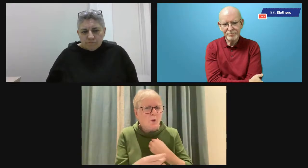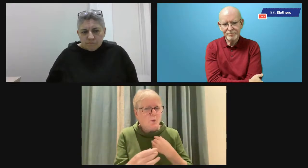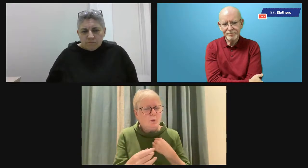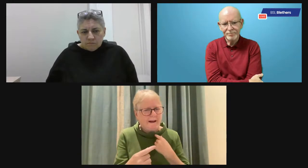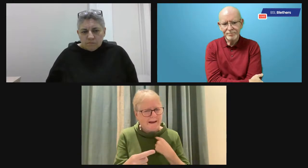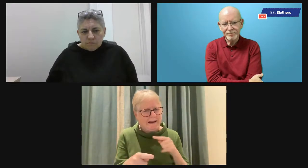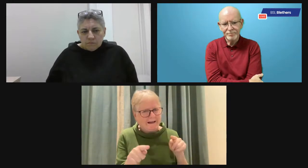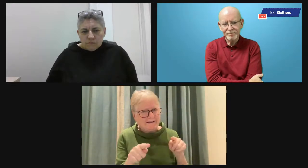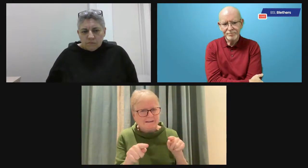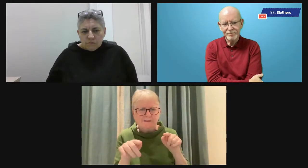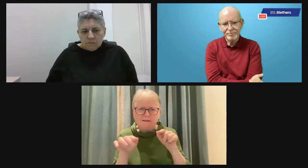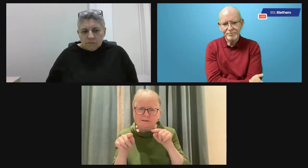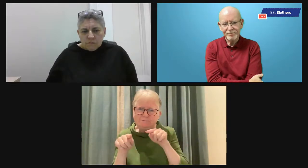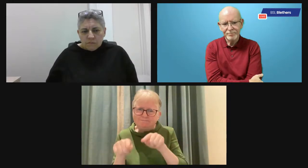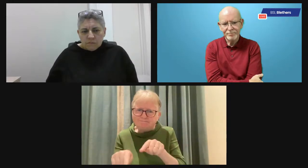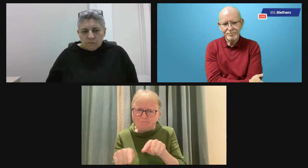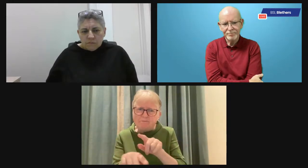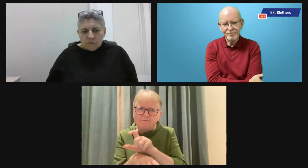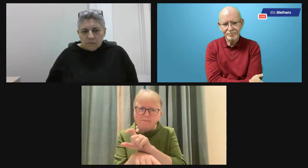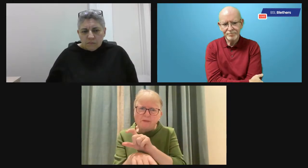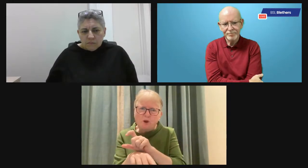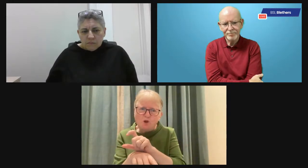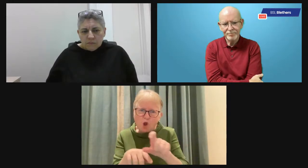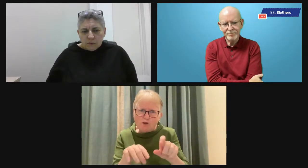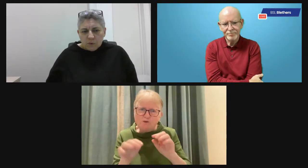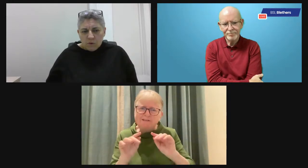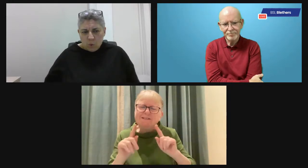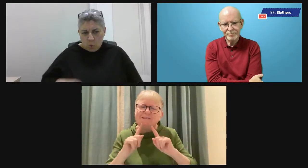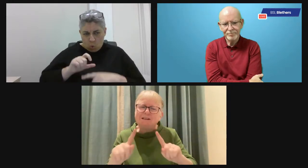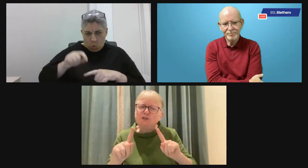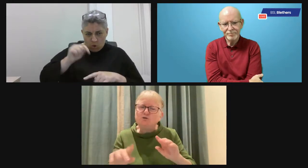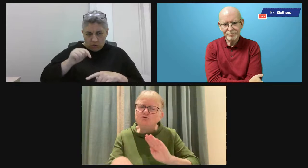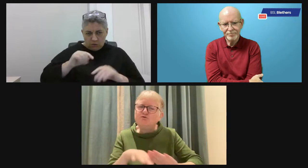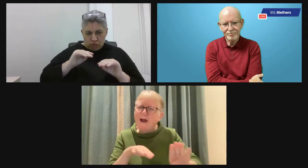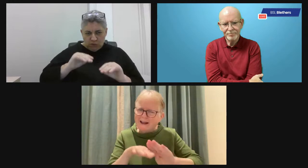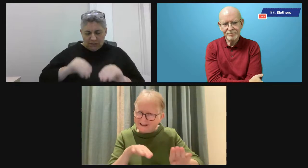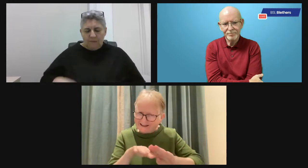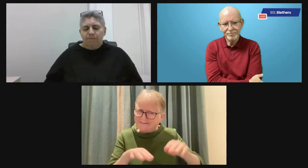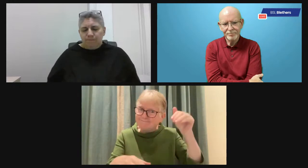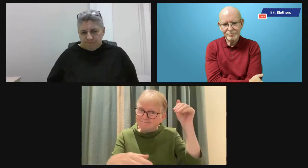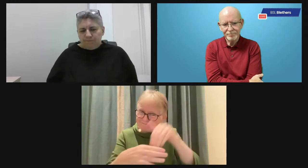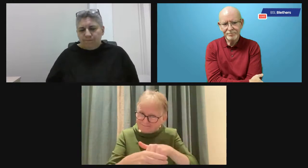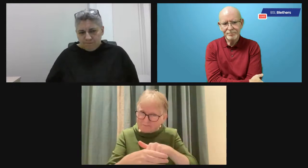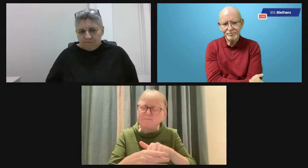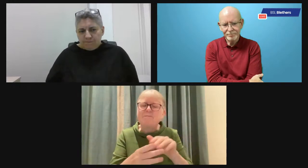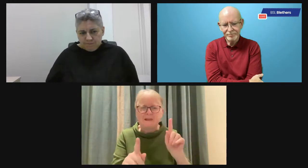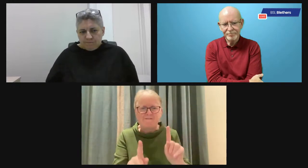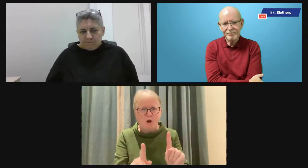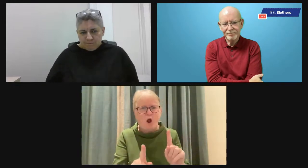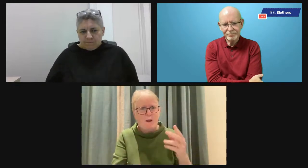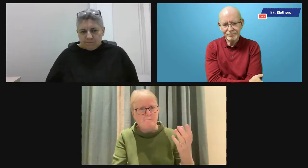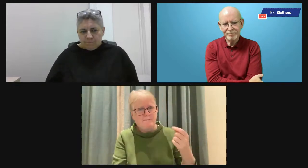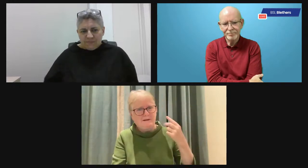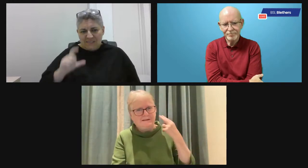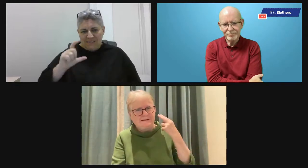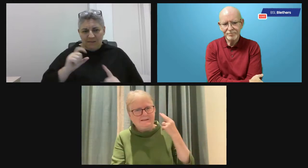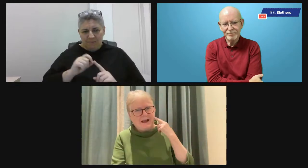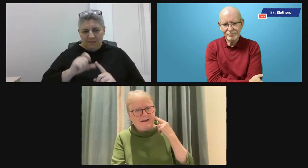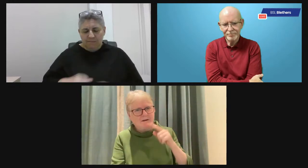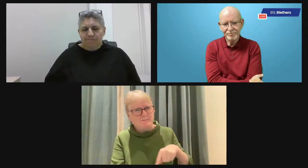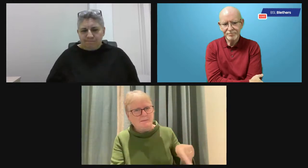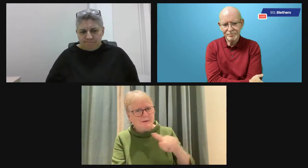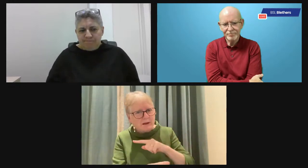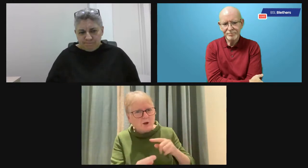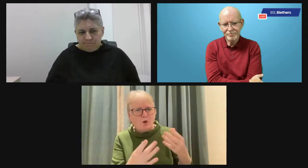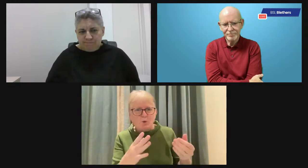has folded, so that remains a sort of weak area for us. The courses that are providing the teacher training